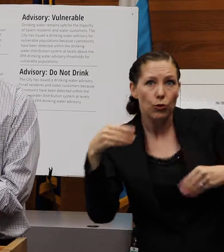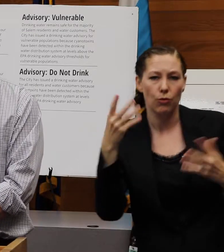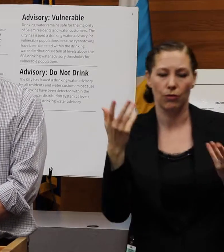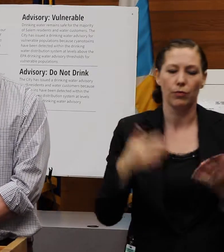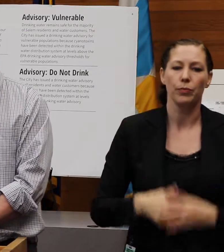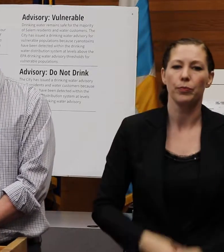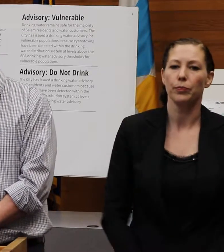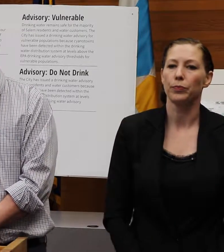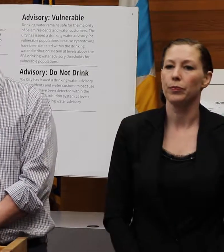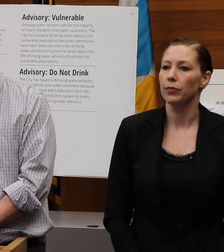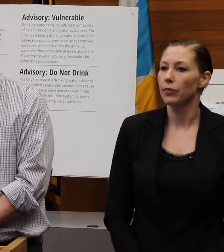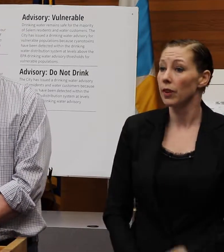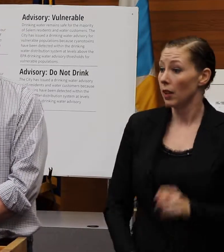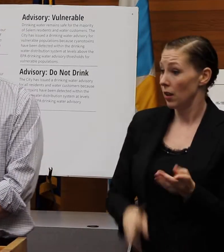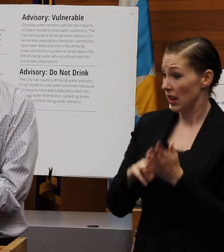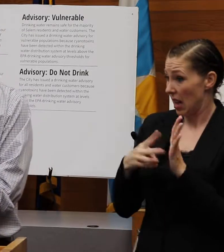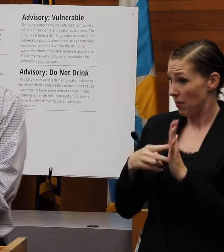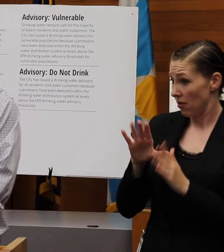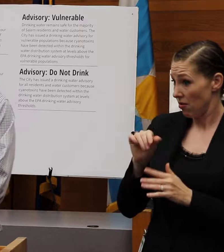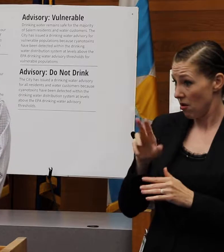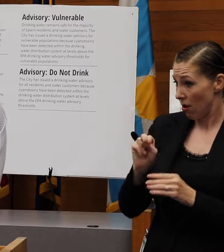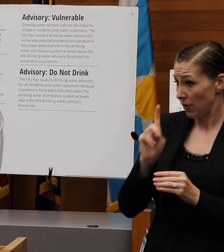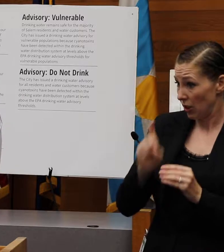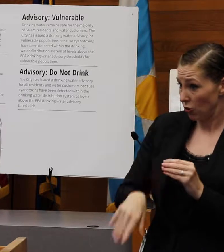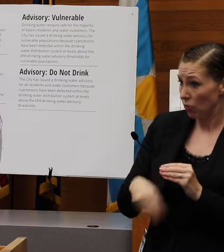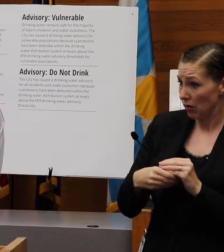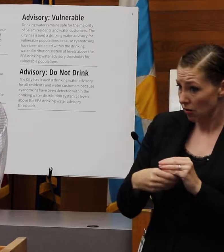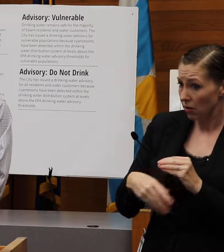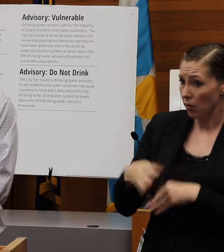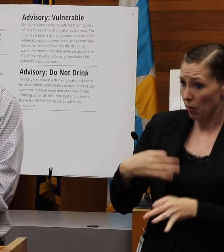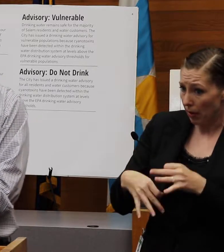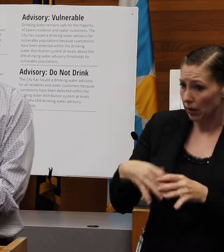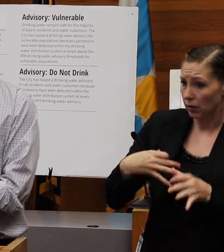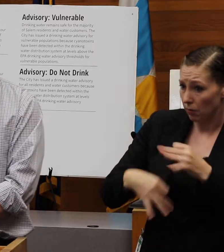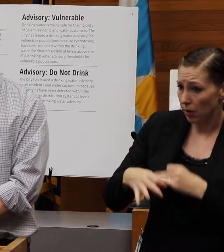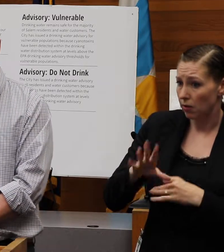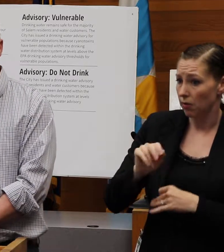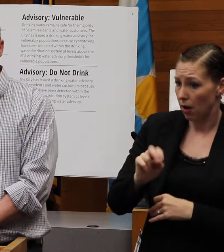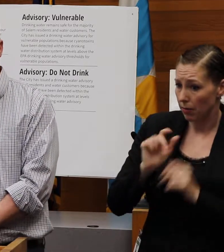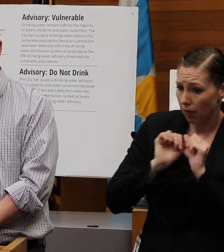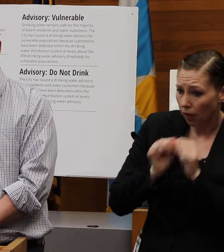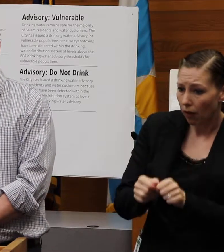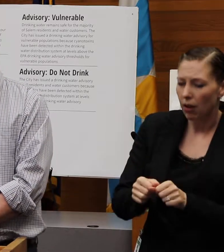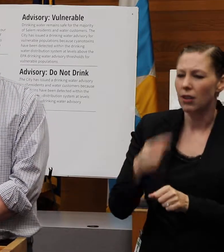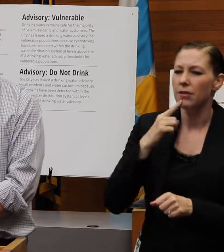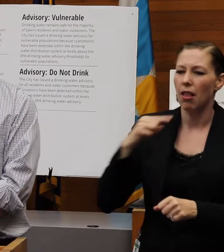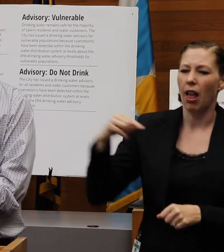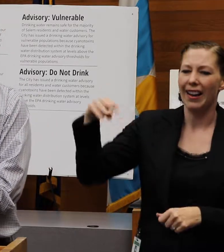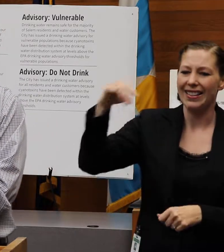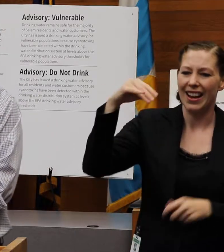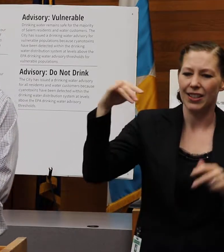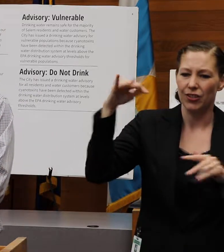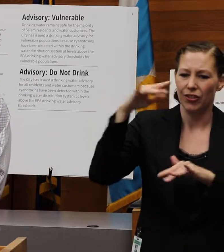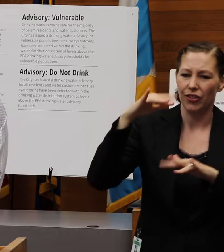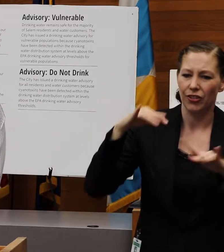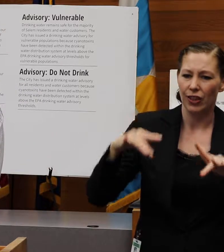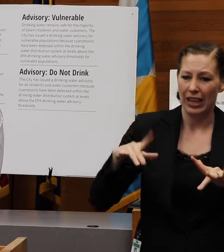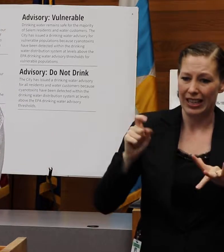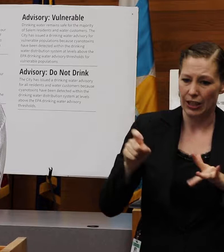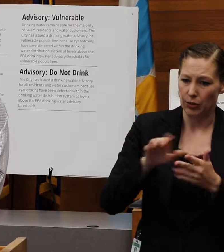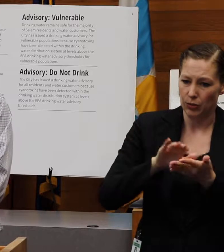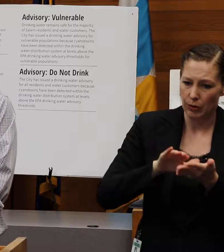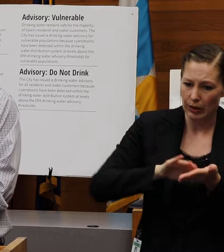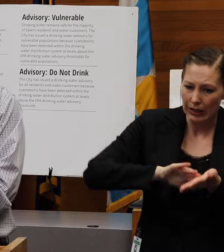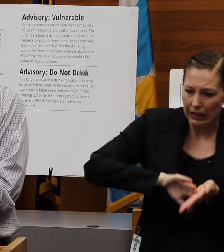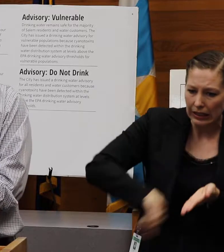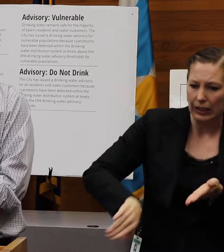constantly replace the carbon throughout the summer? You said it's like a carbon dust. Will you need to clear it off to get rid of